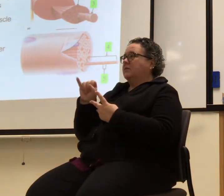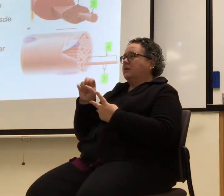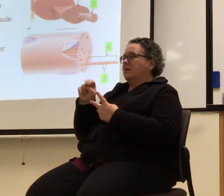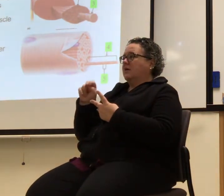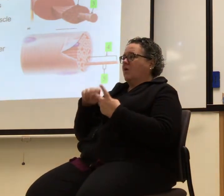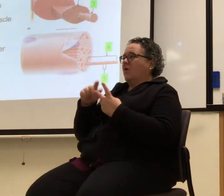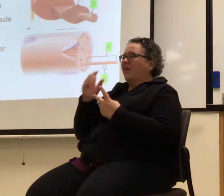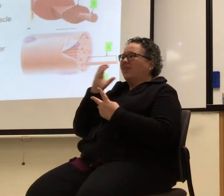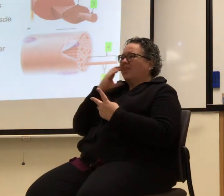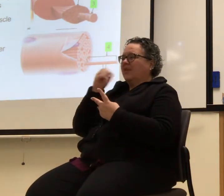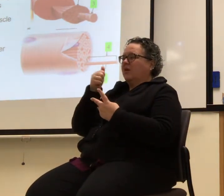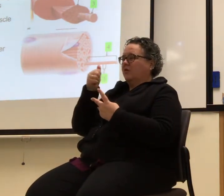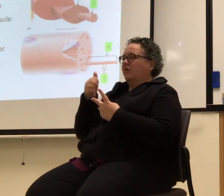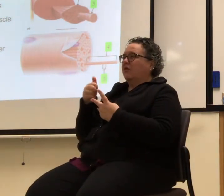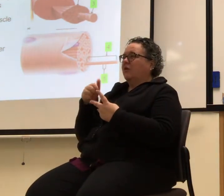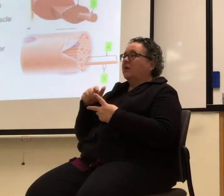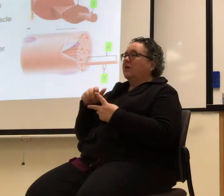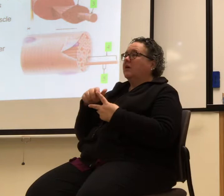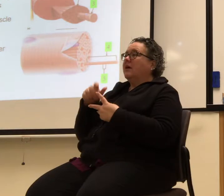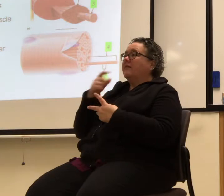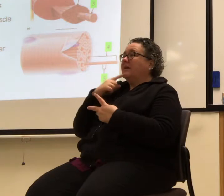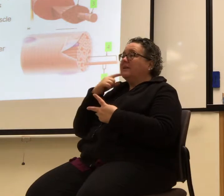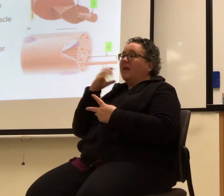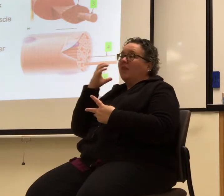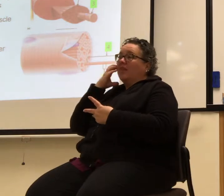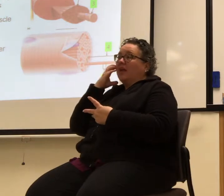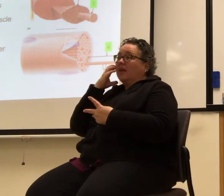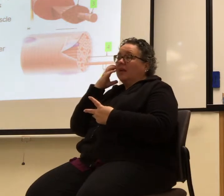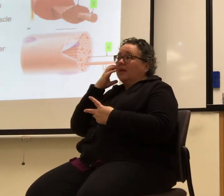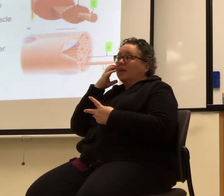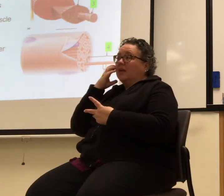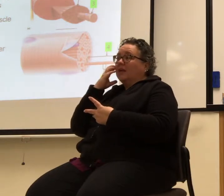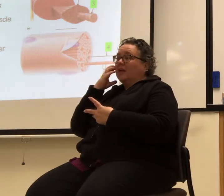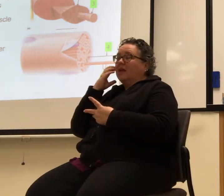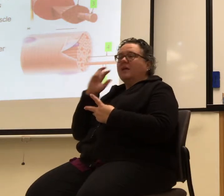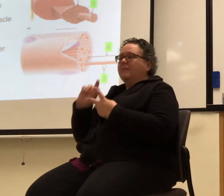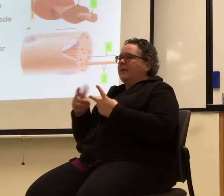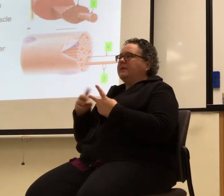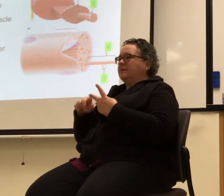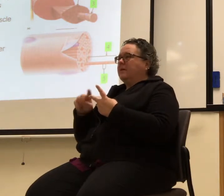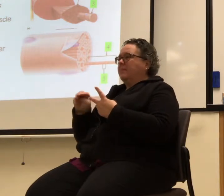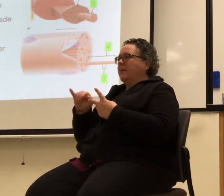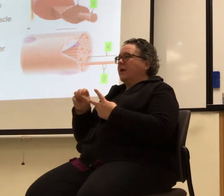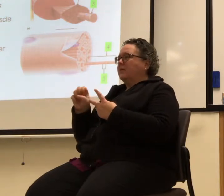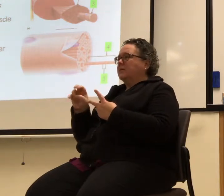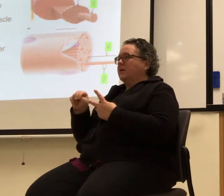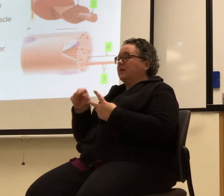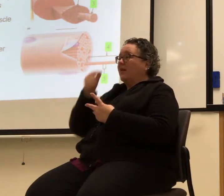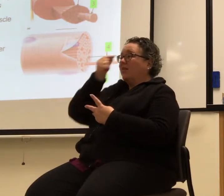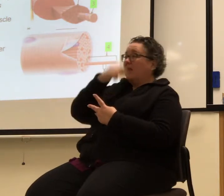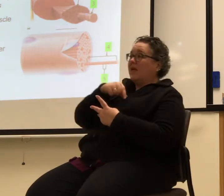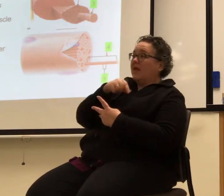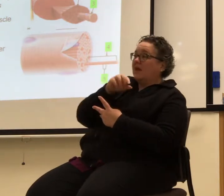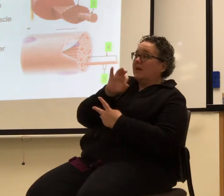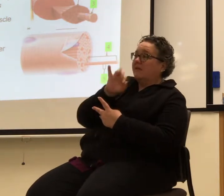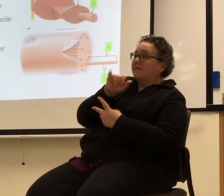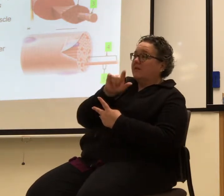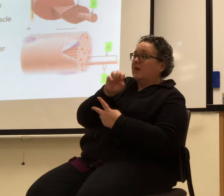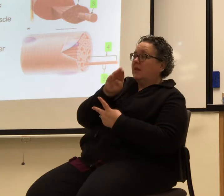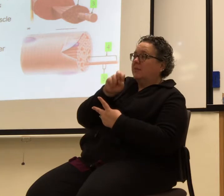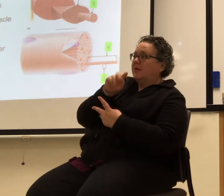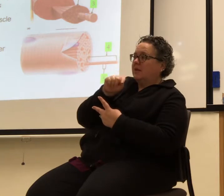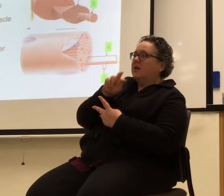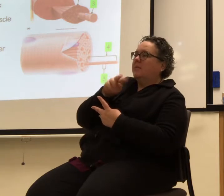Those terms are interchangeable. If I say thick filament, it's the same thing as myosin, and thin filament, same thing as actin. So what